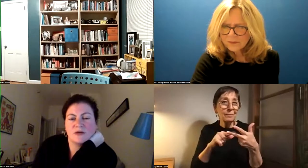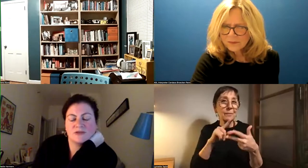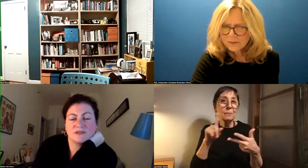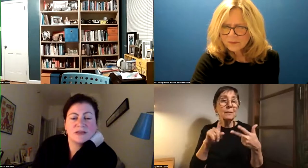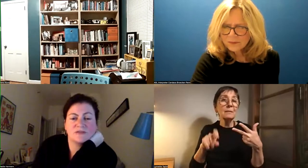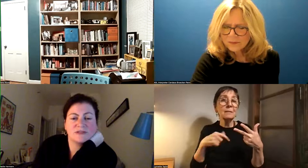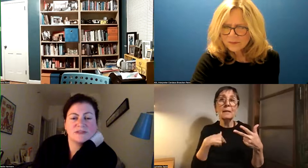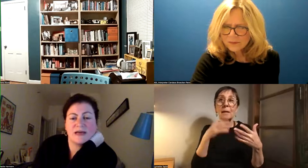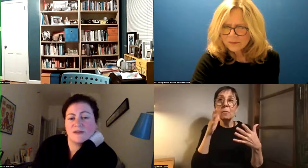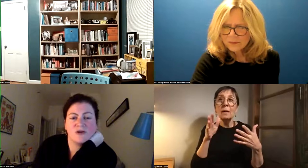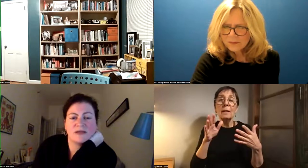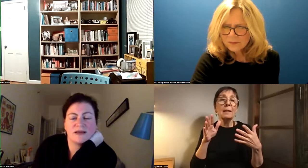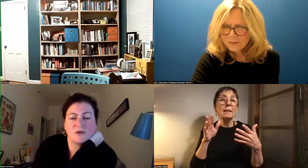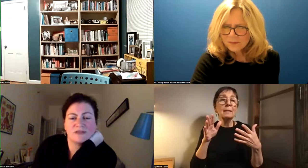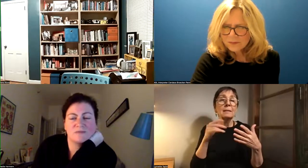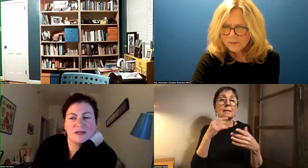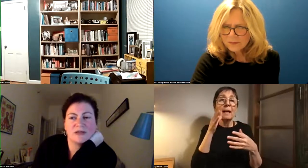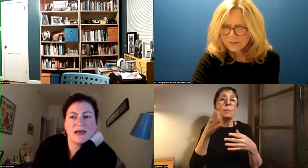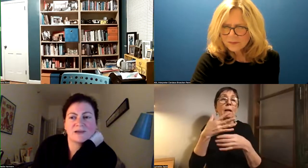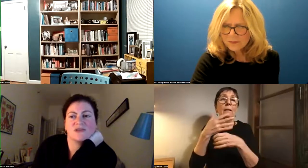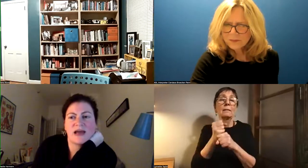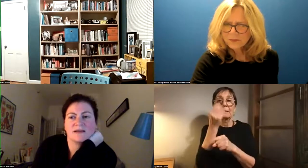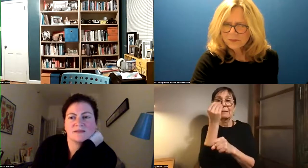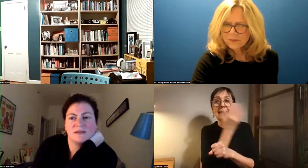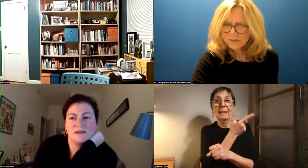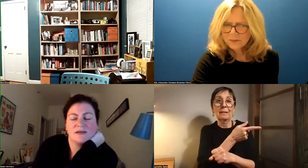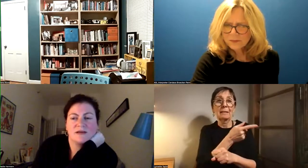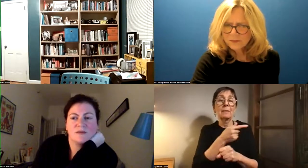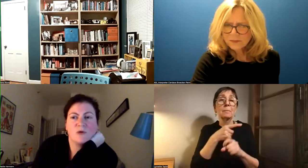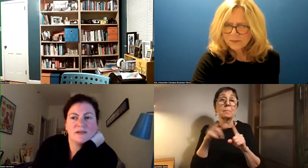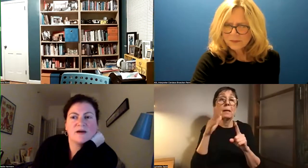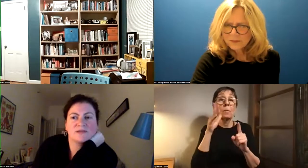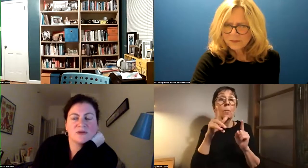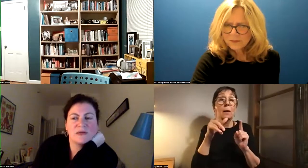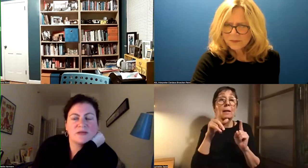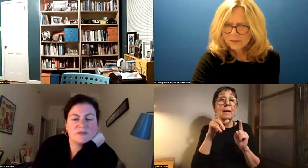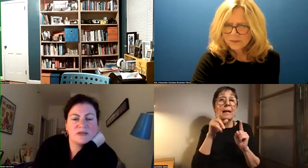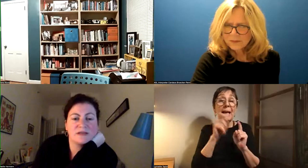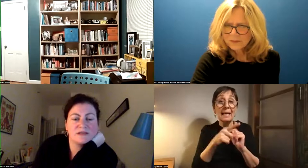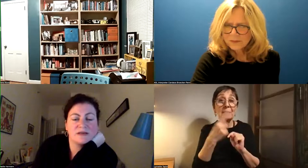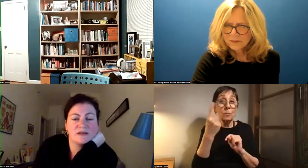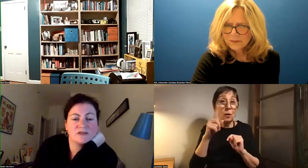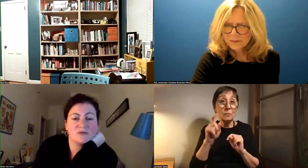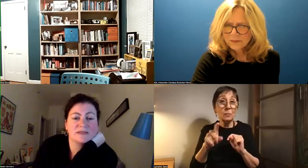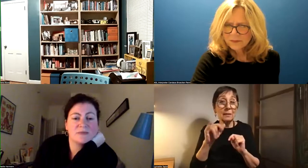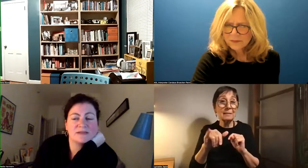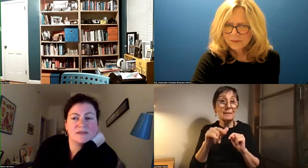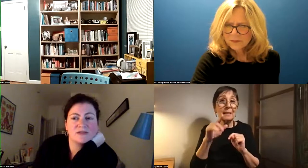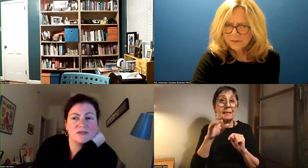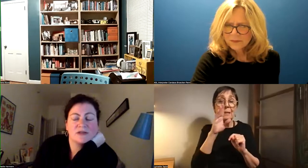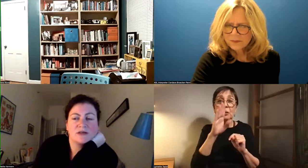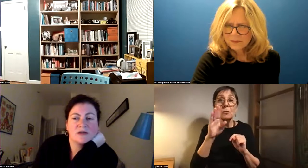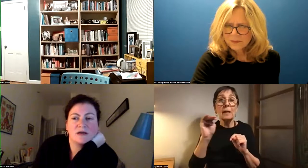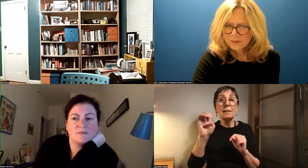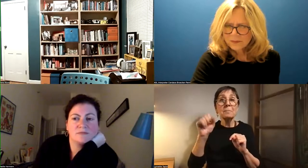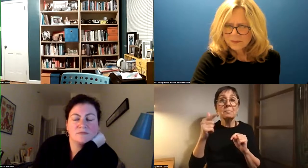I'm going to just kind of tell her about that question, but I'm going to actually ask one that also came in to me in a direct message,